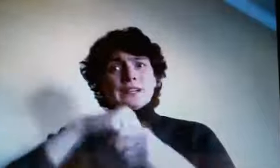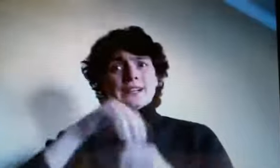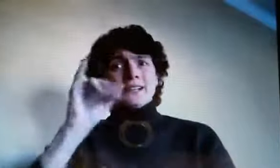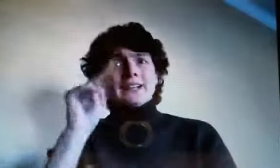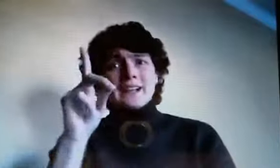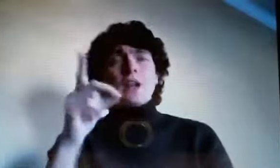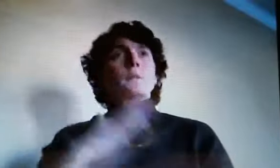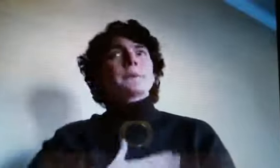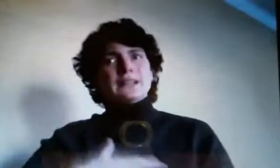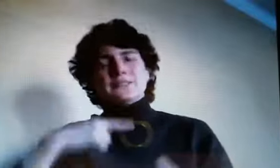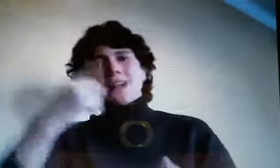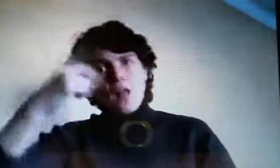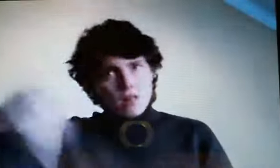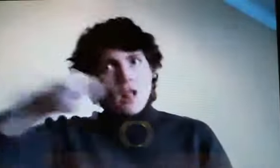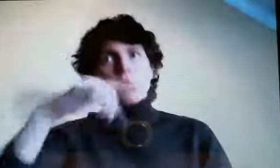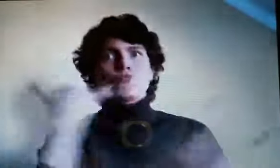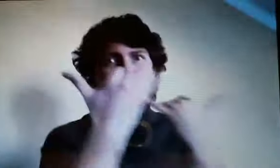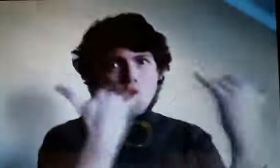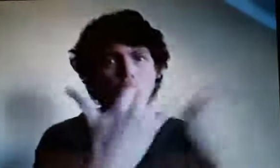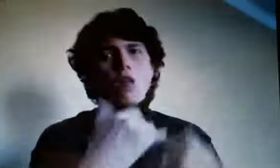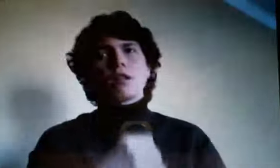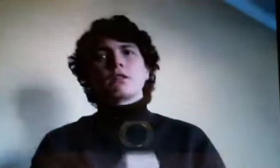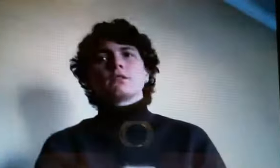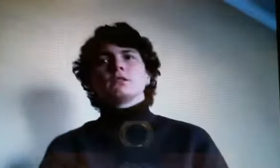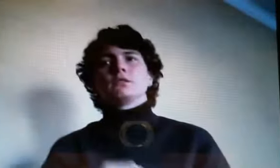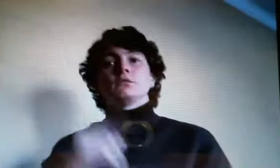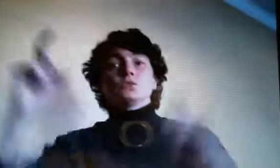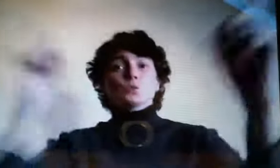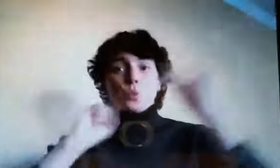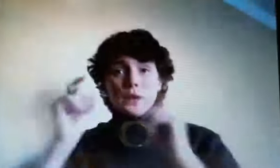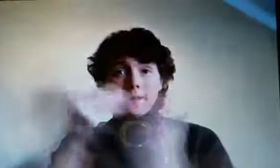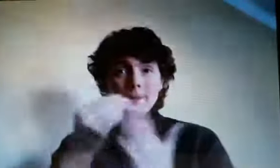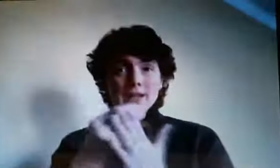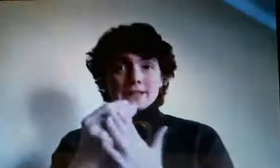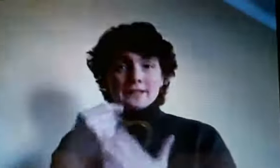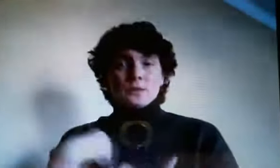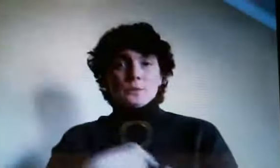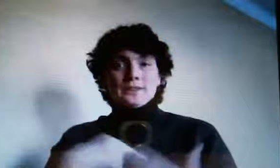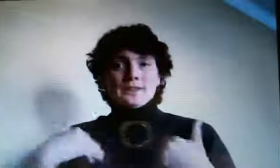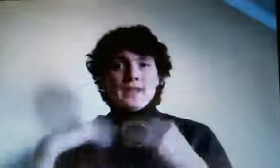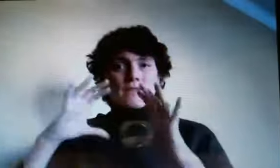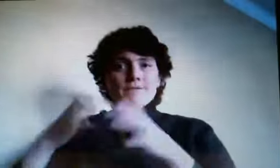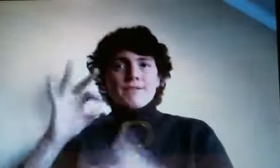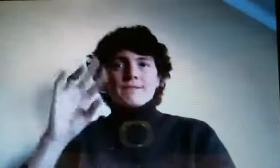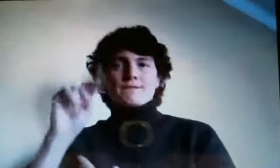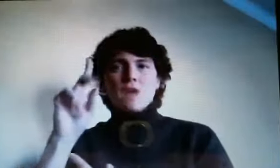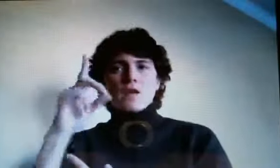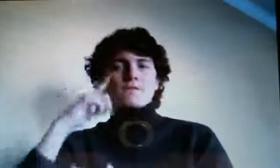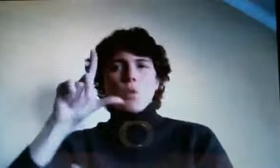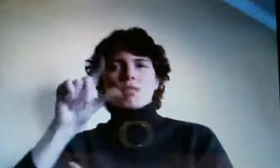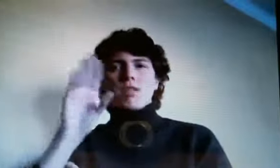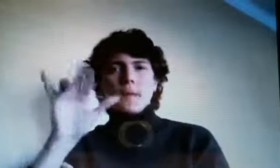with your information listed. We need all of your support to continue calling.